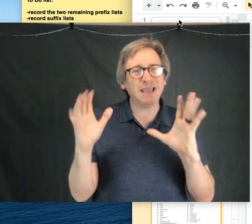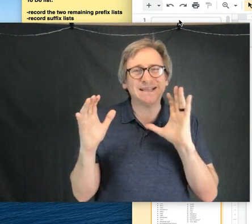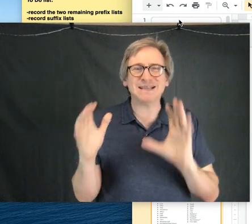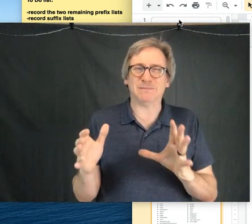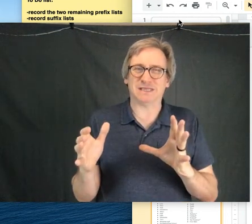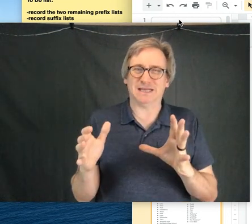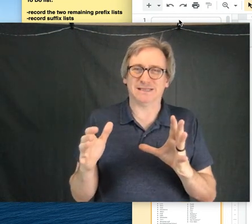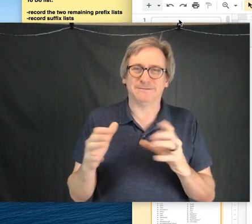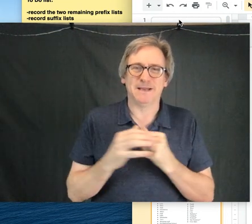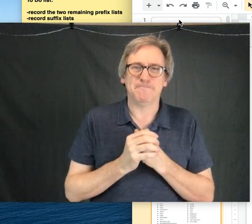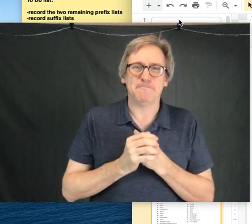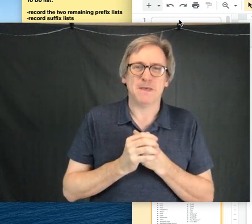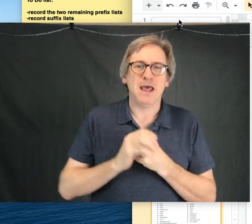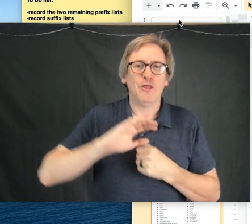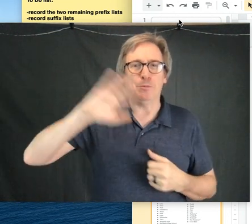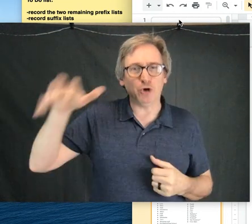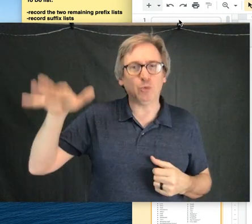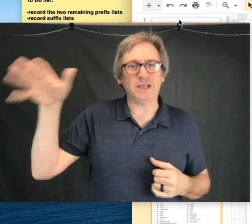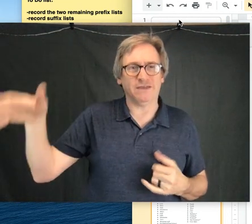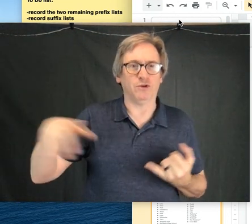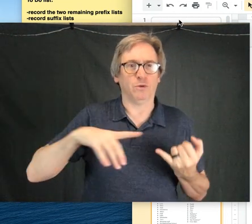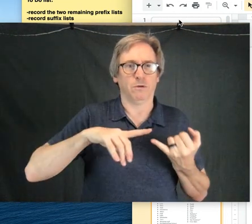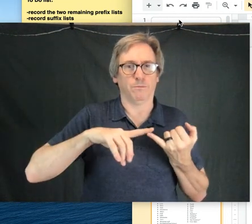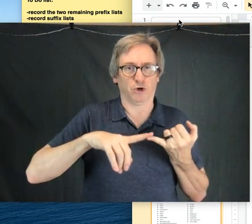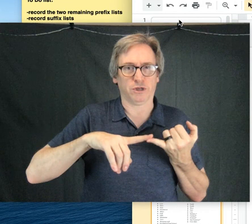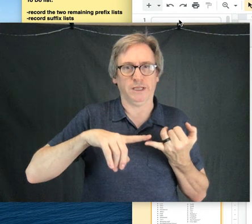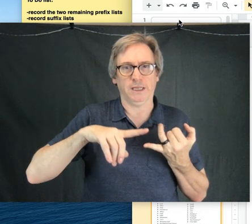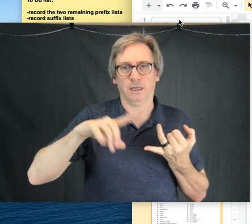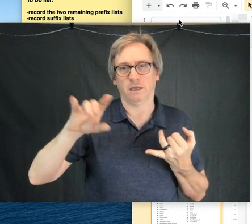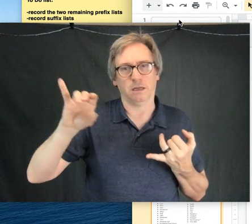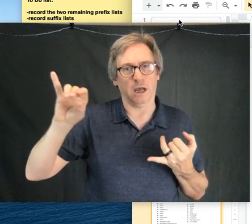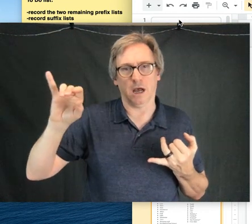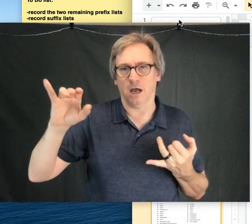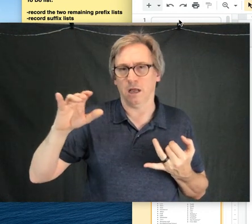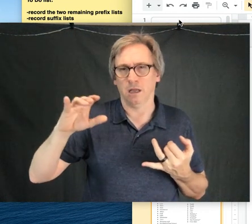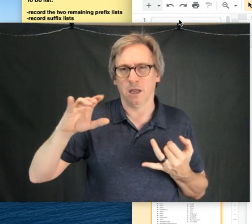Now we get to name signs. The book will give you Berkeley,